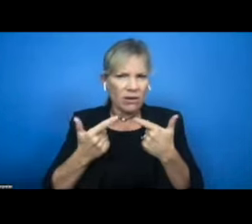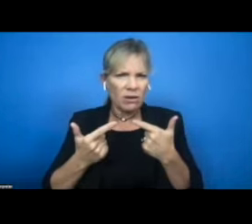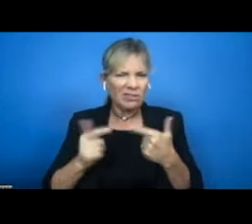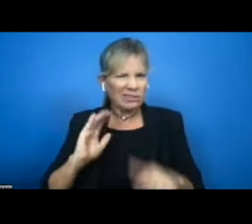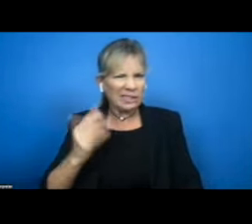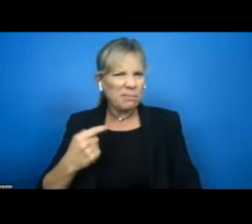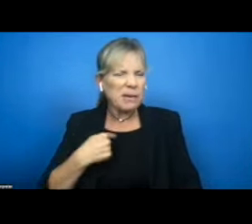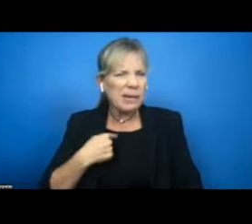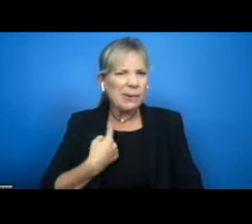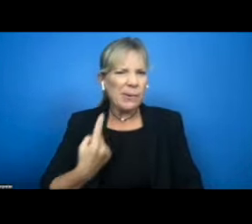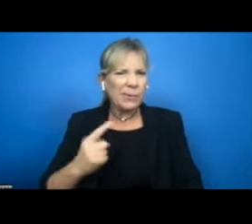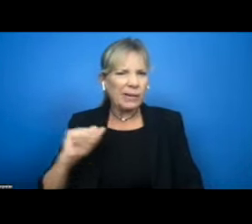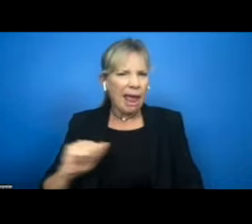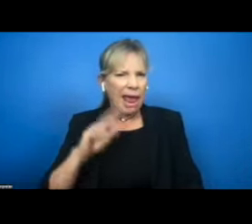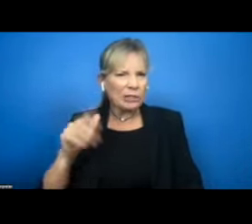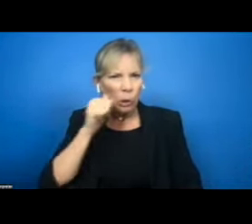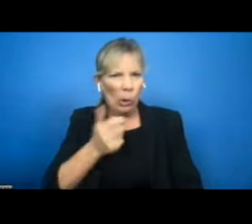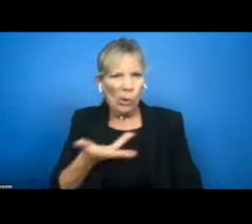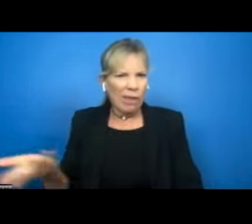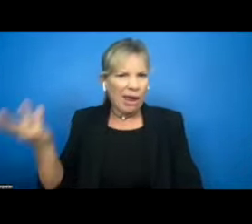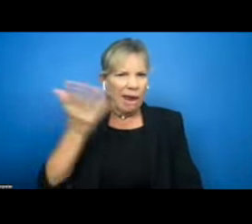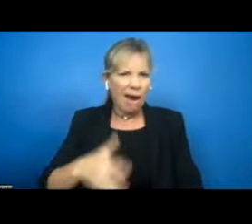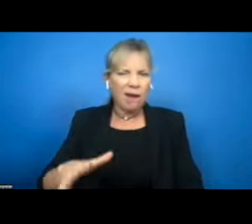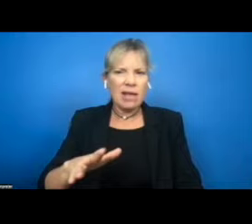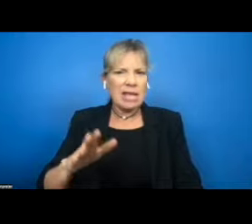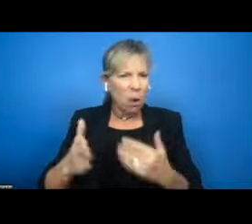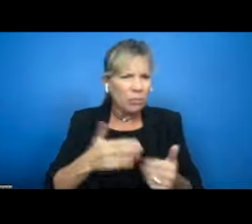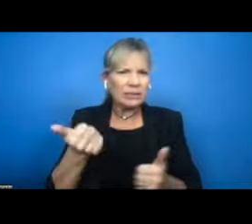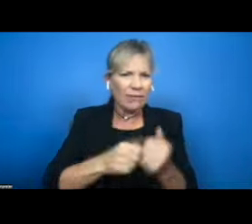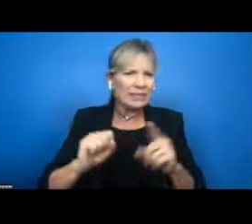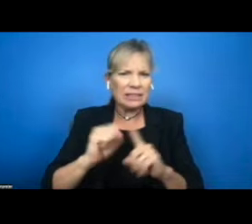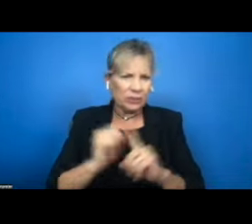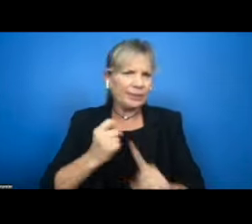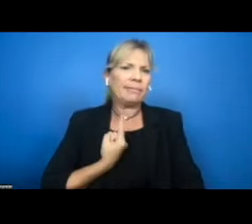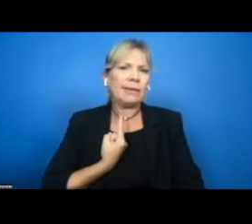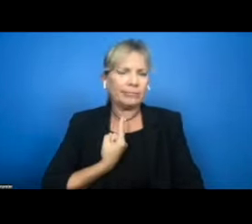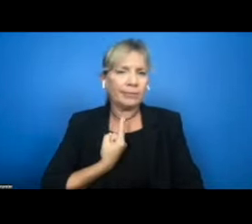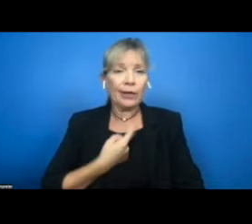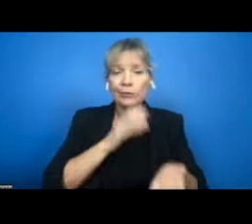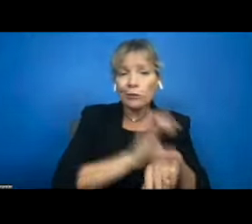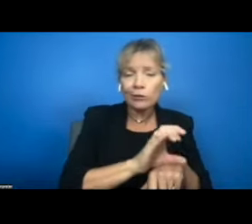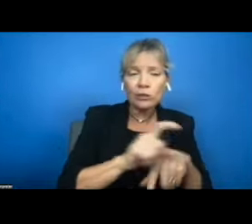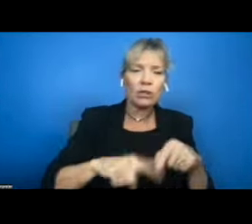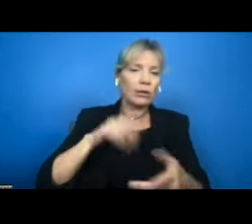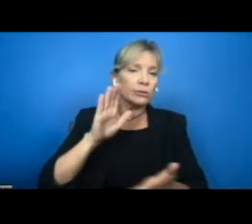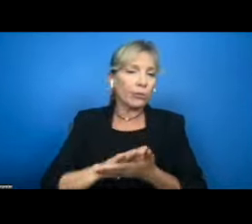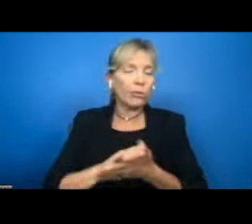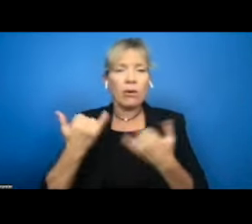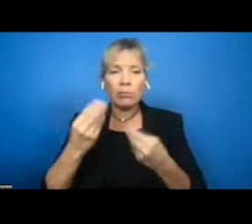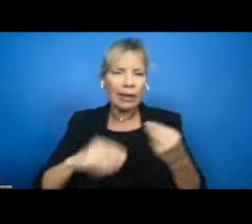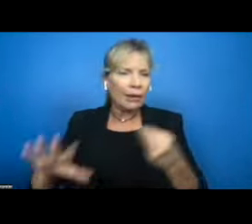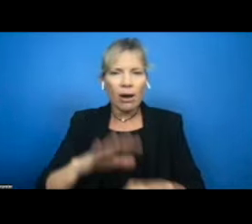only Asian girl around in almost every setting. Church, school, the playground.